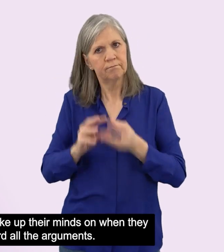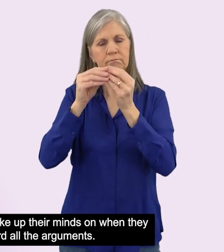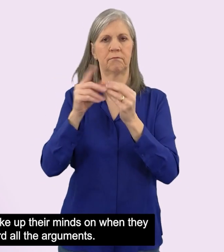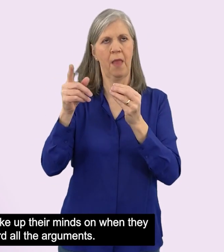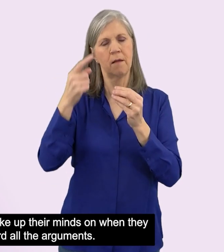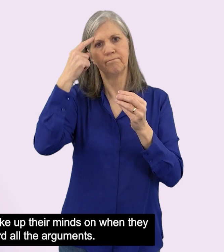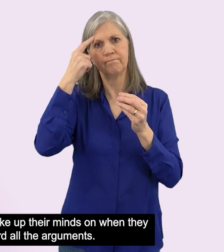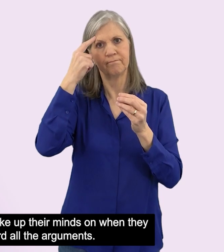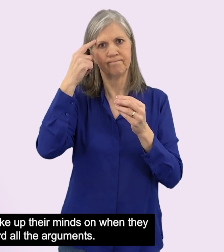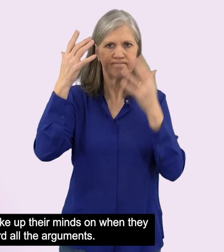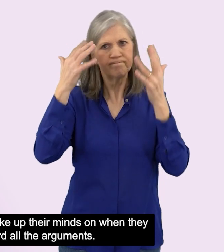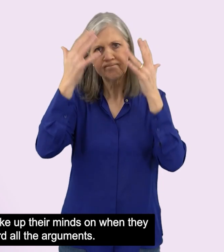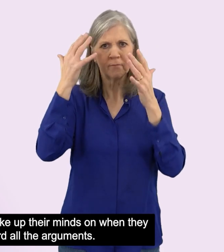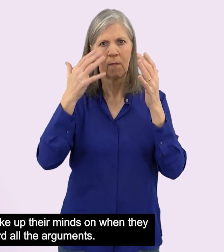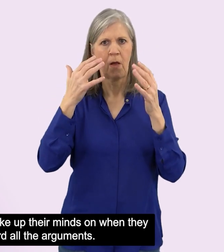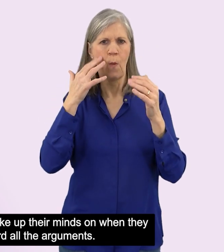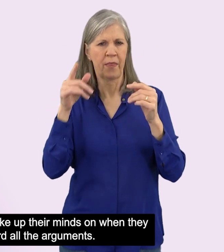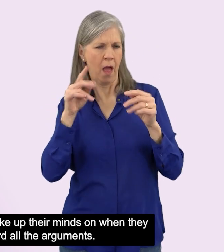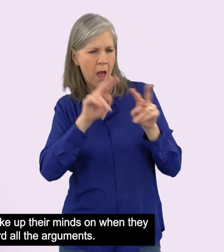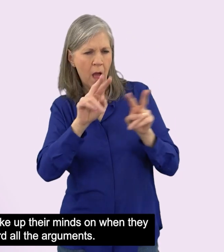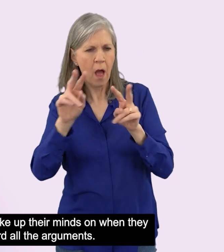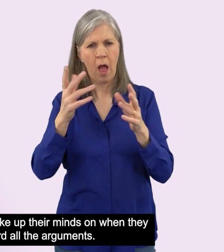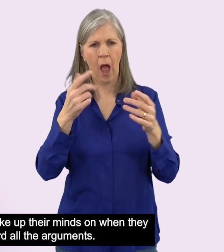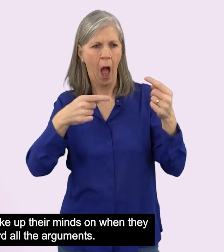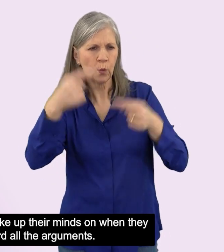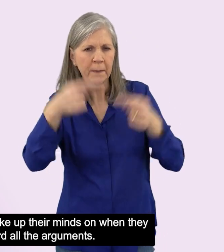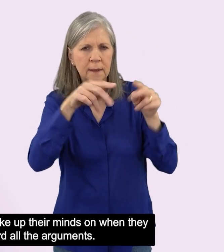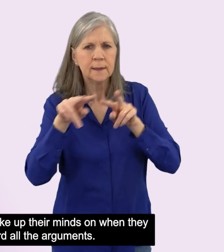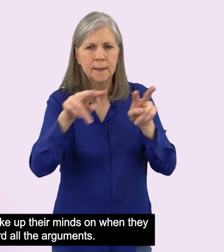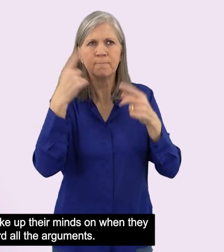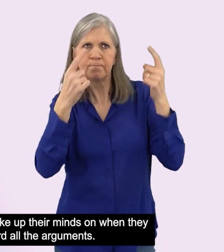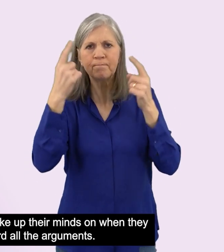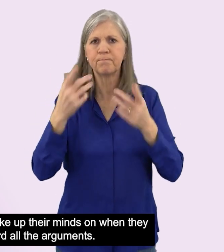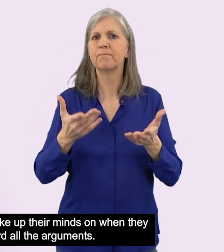They should only make up their minds when they have heard all the arguments.